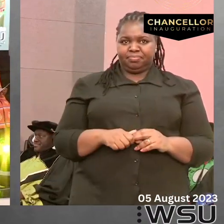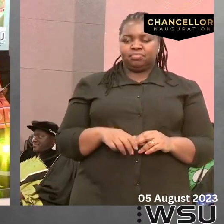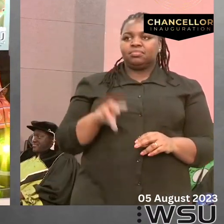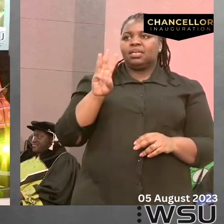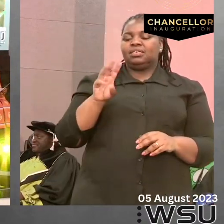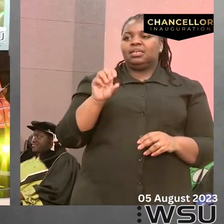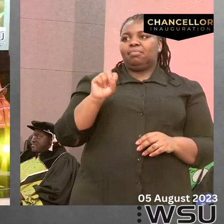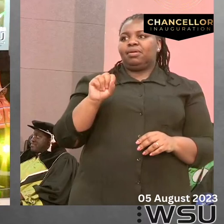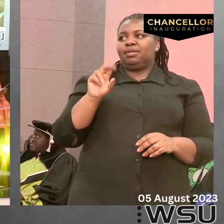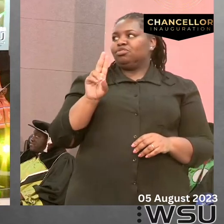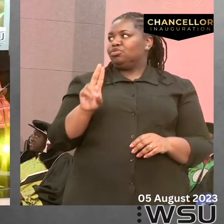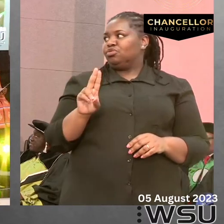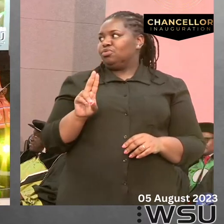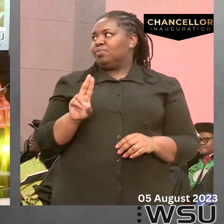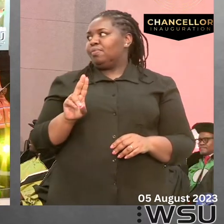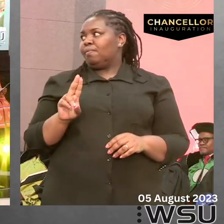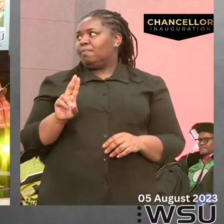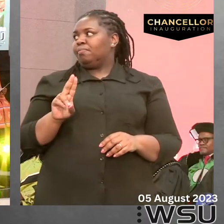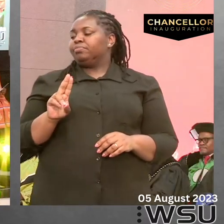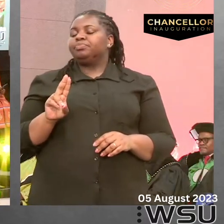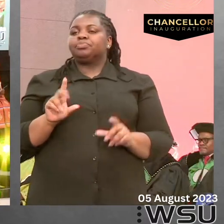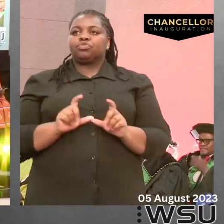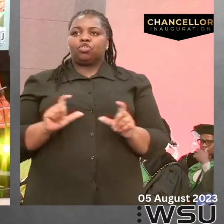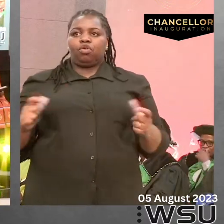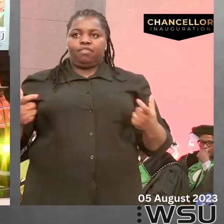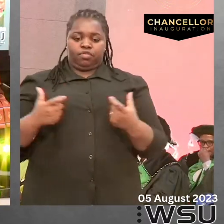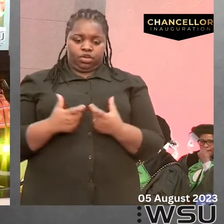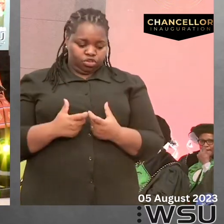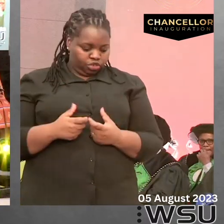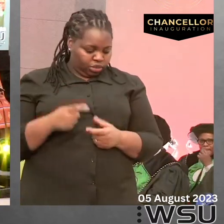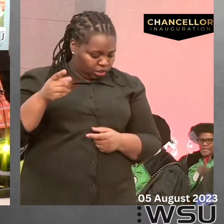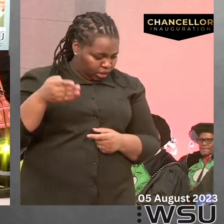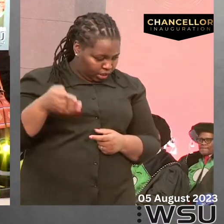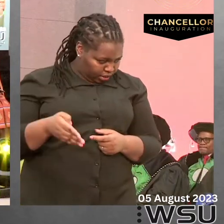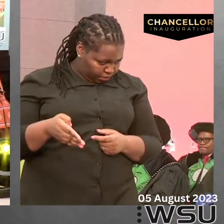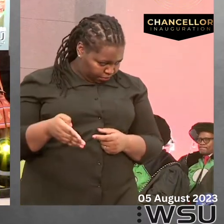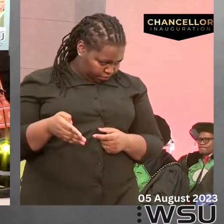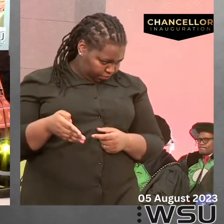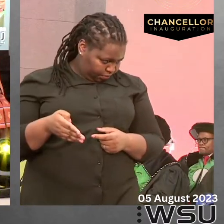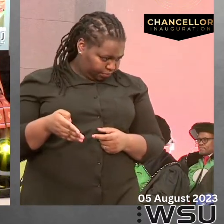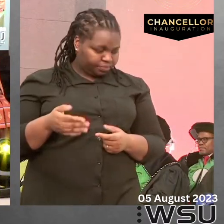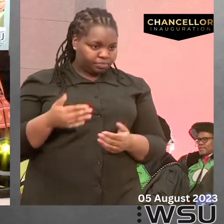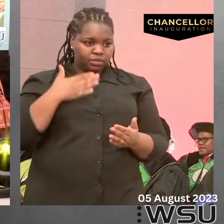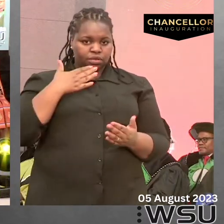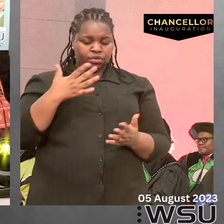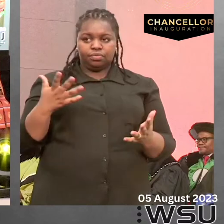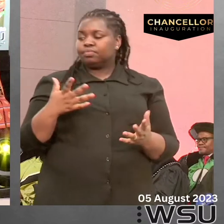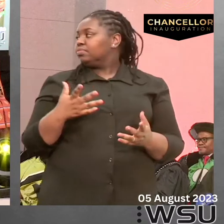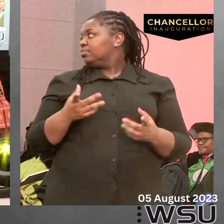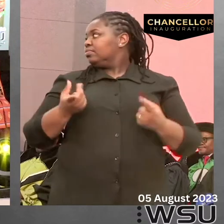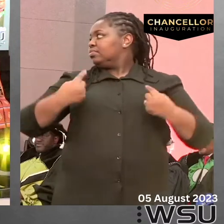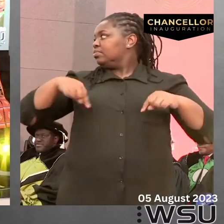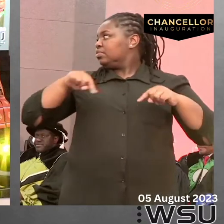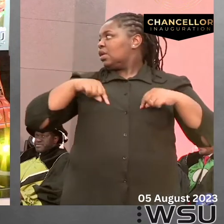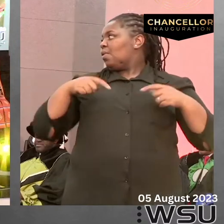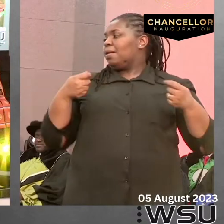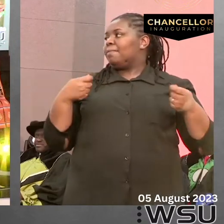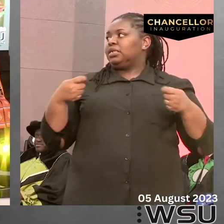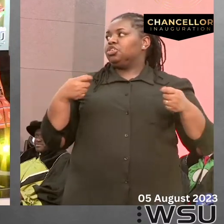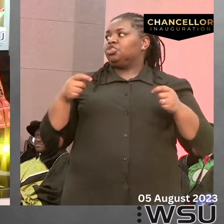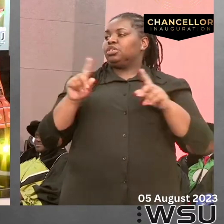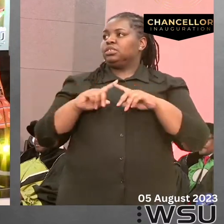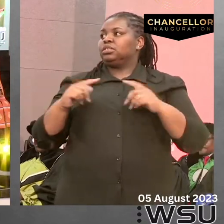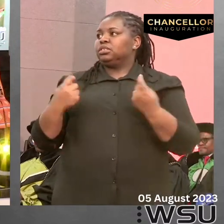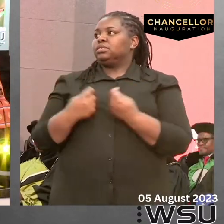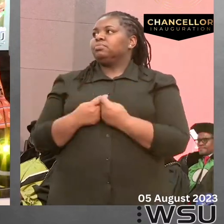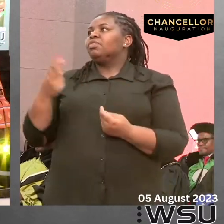Walter Sisulu Convocation as well, they are here, we thank you. Our management team of